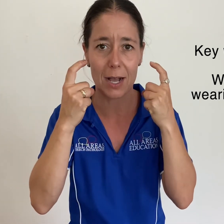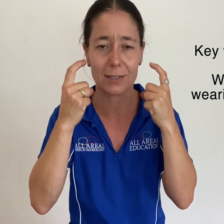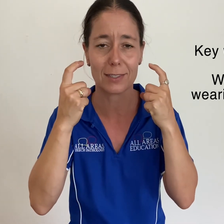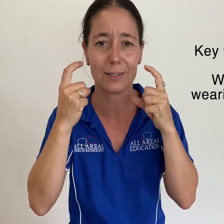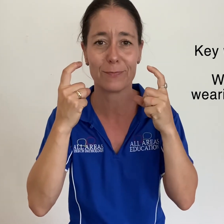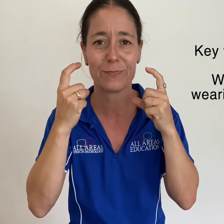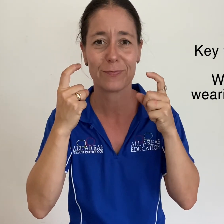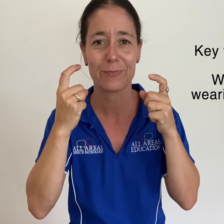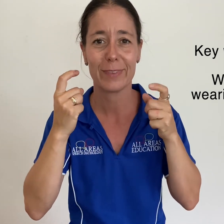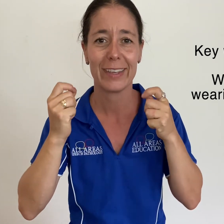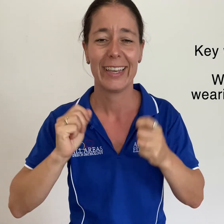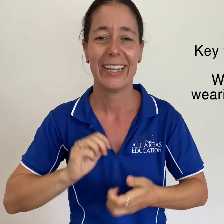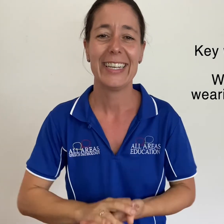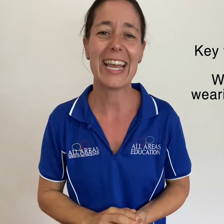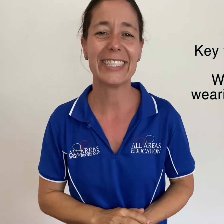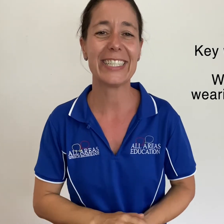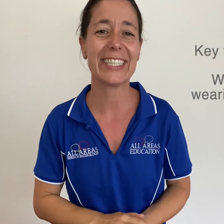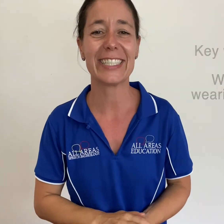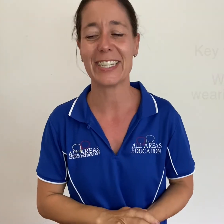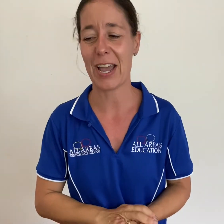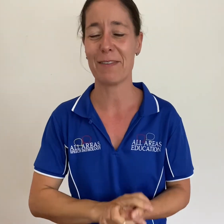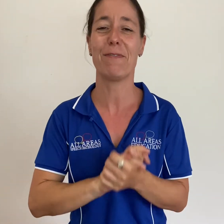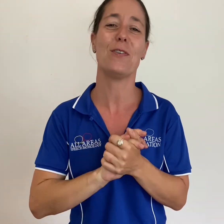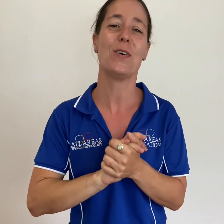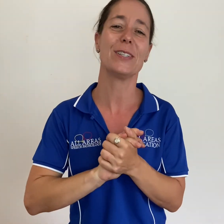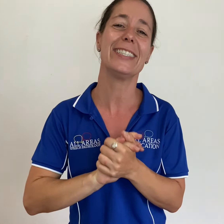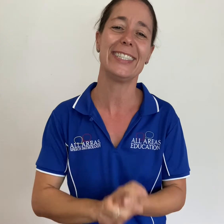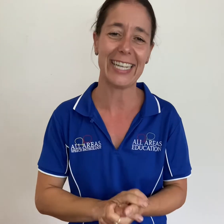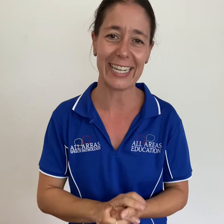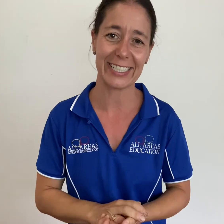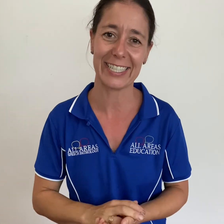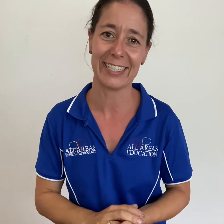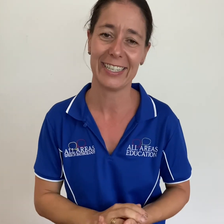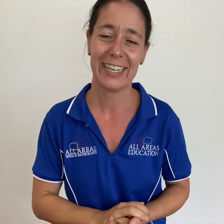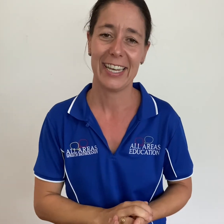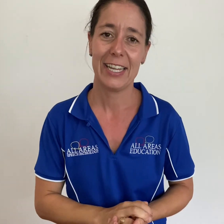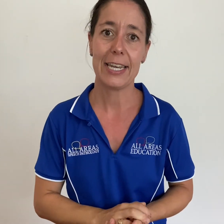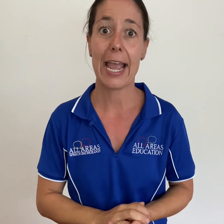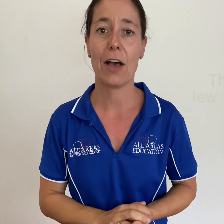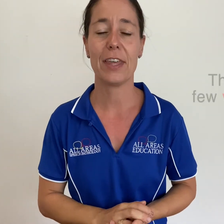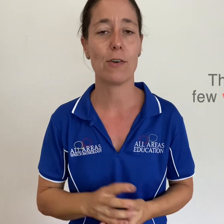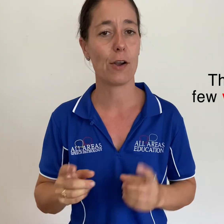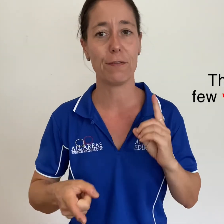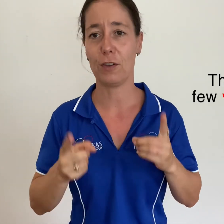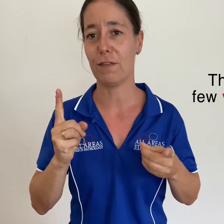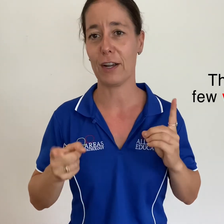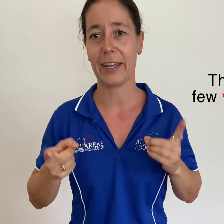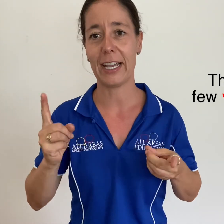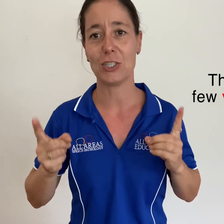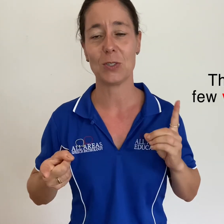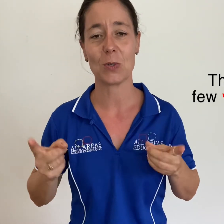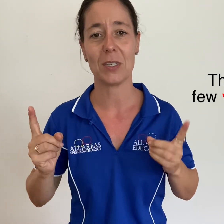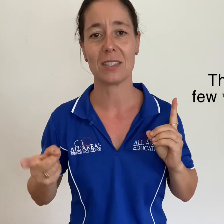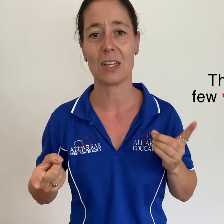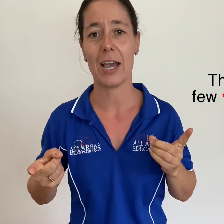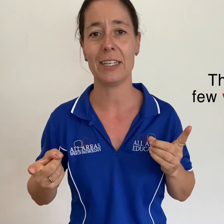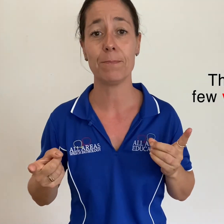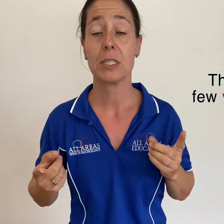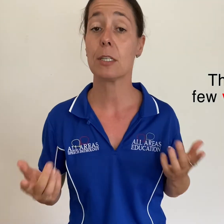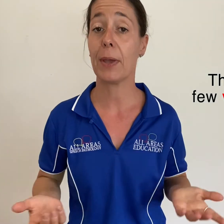mask. Next is the sign for sit. Now, there are a few variations on this sign, depending